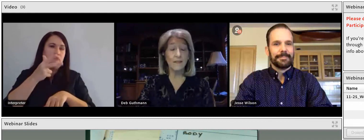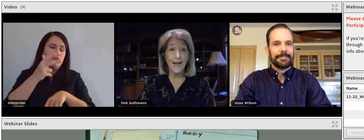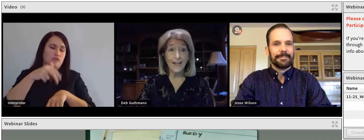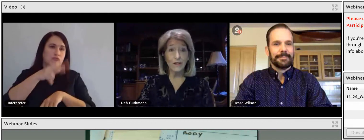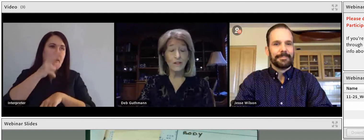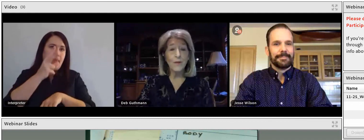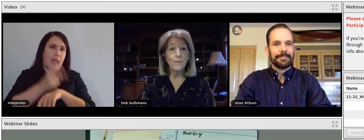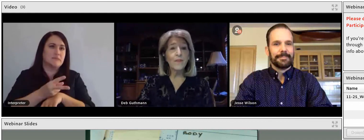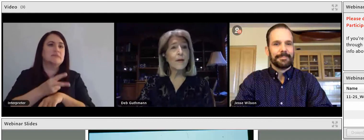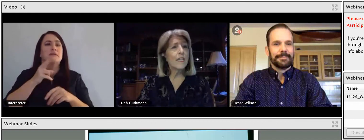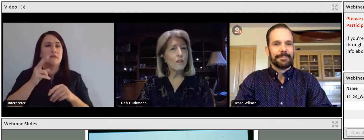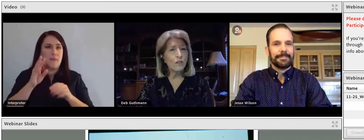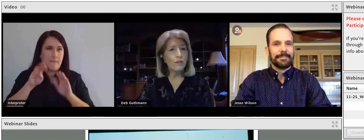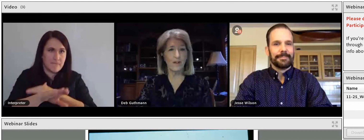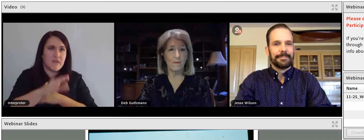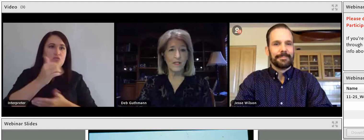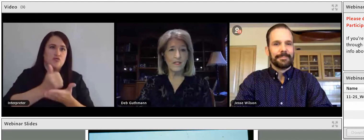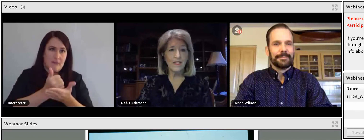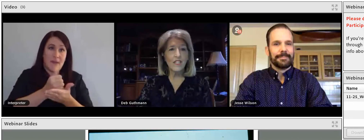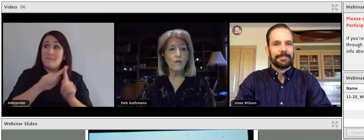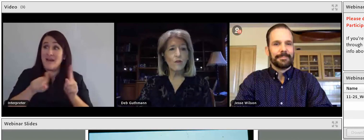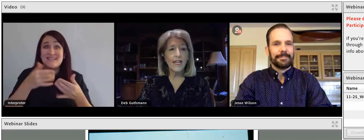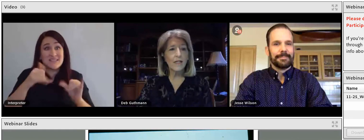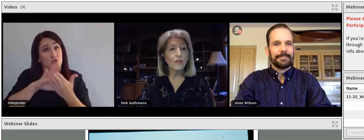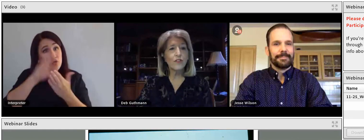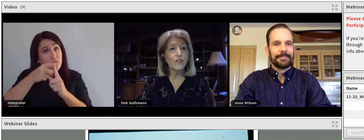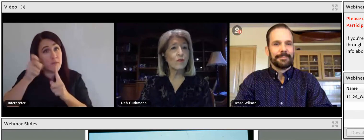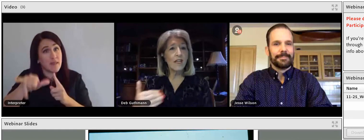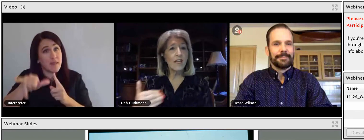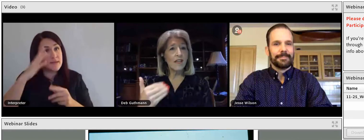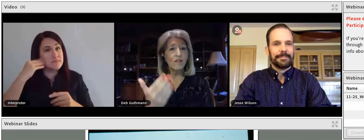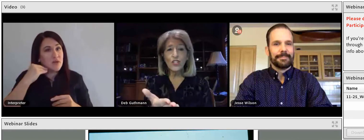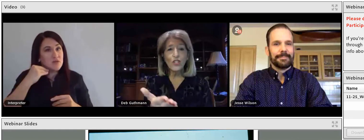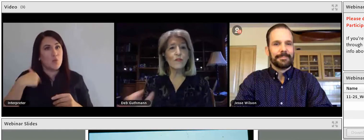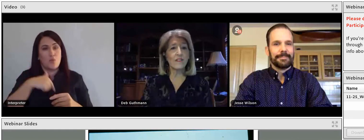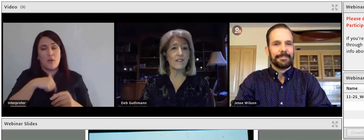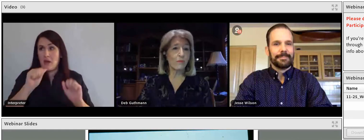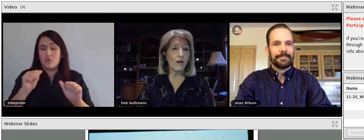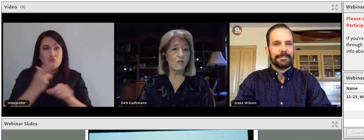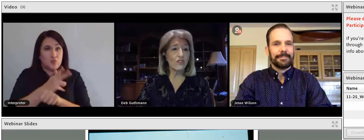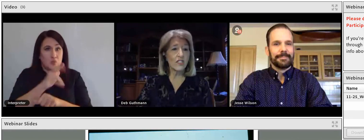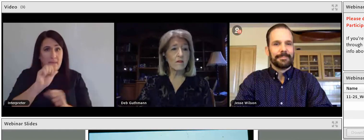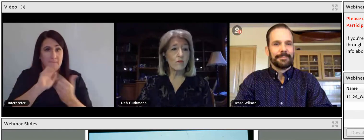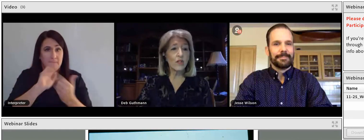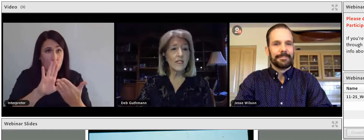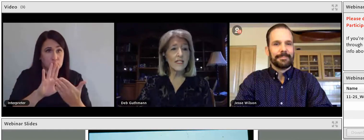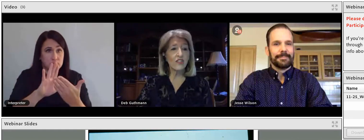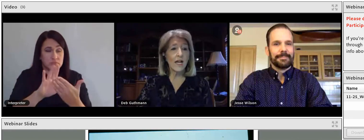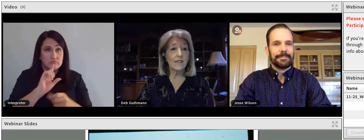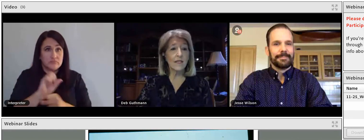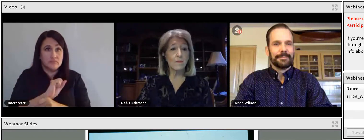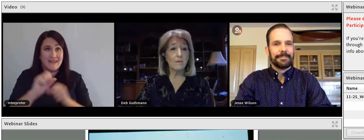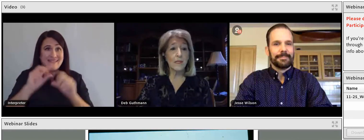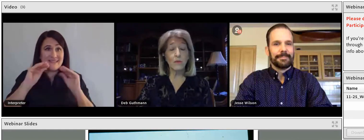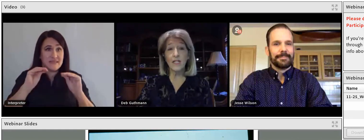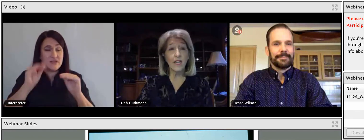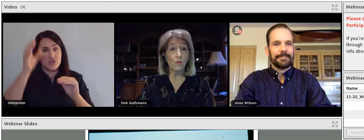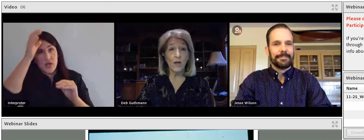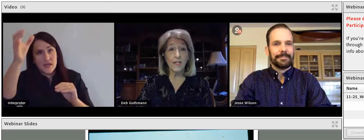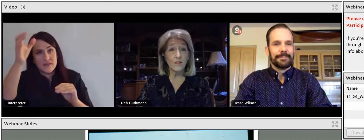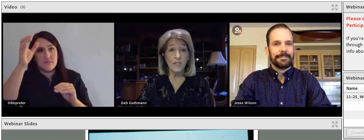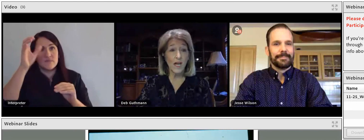lived in was dire, but he learned from this. And you are able to use this approach to really teach concepts